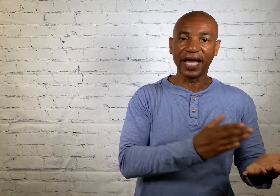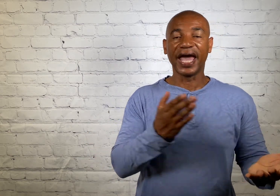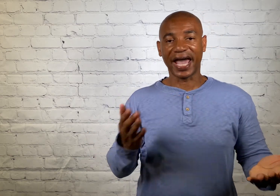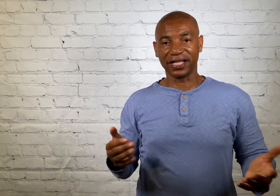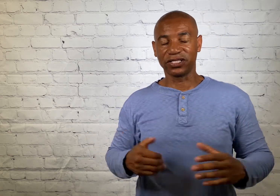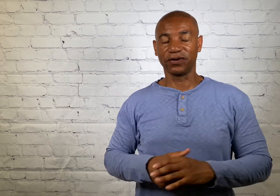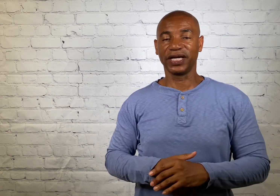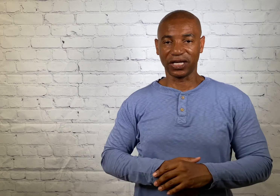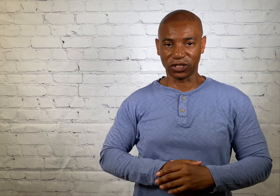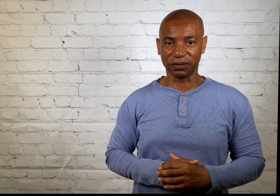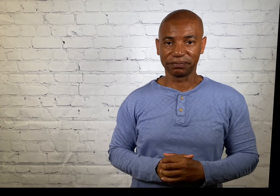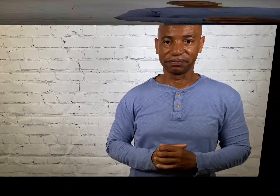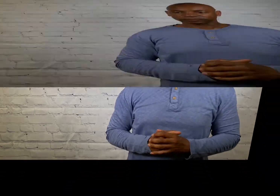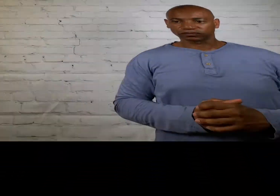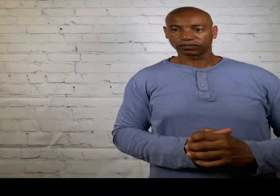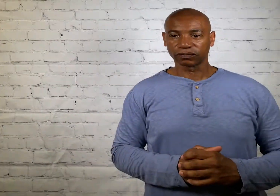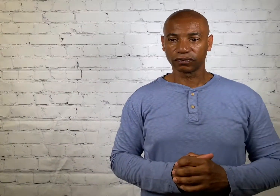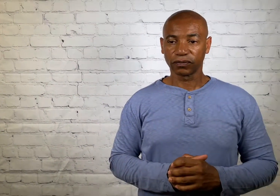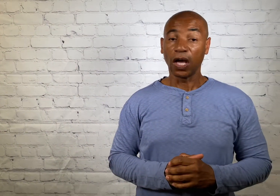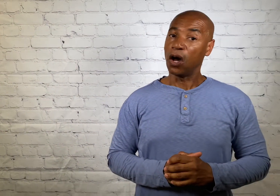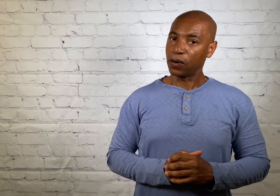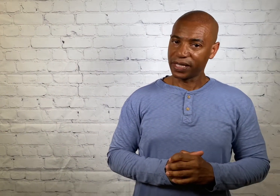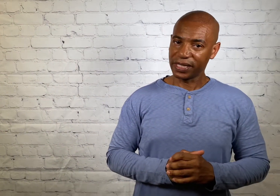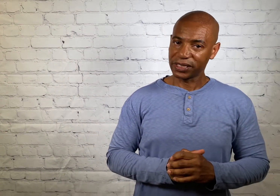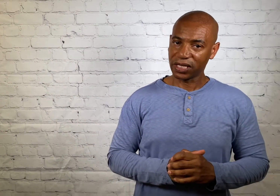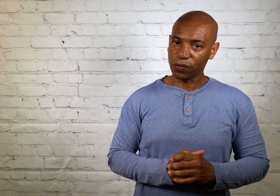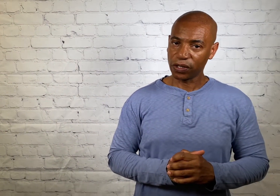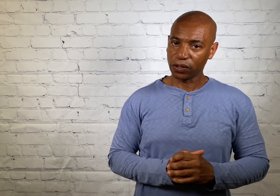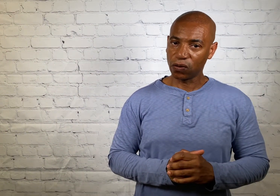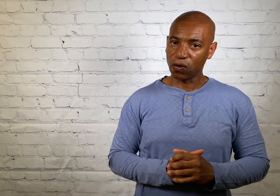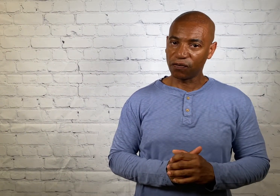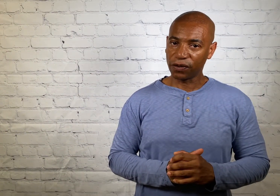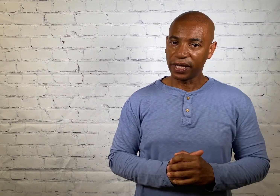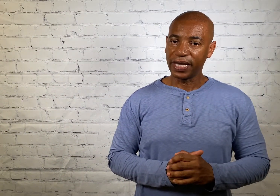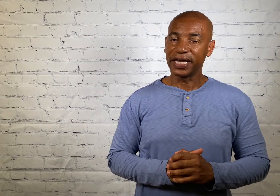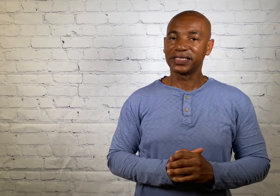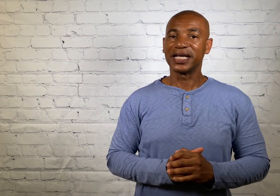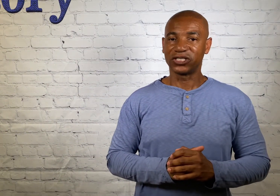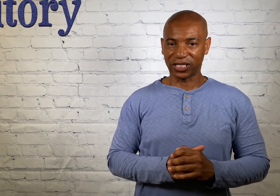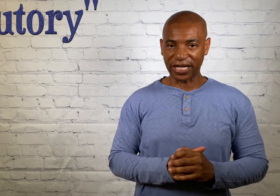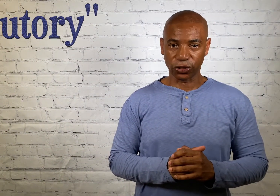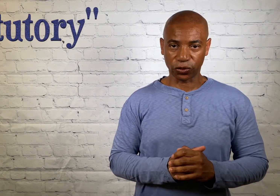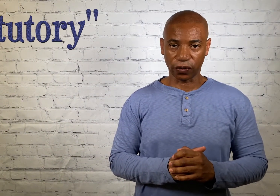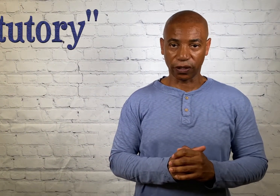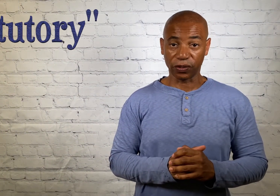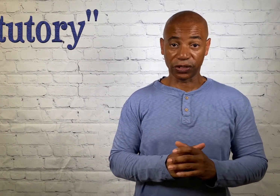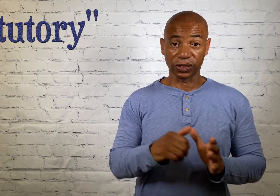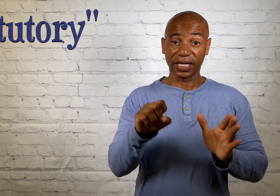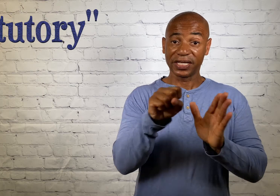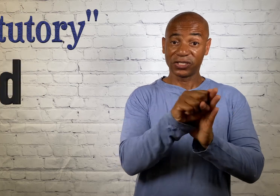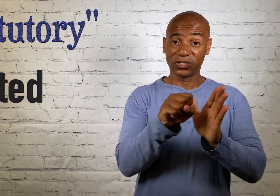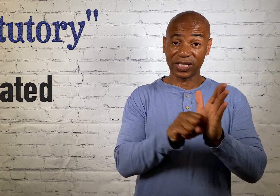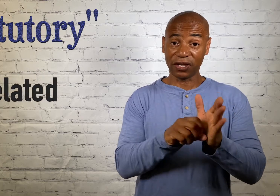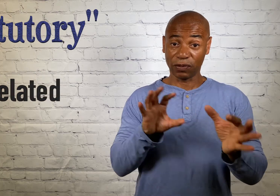and interrogation. Okay, the next sign we're going to go over is statutory, which is